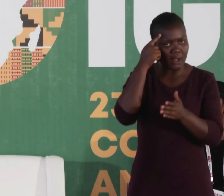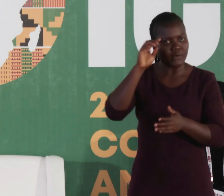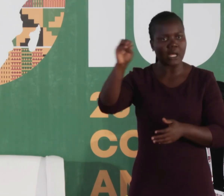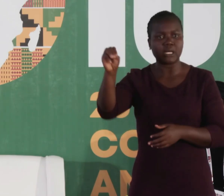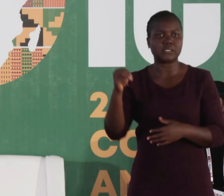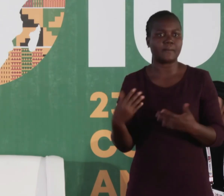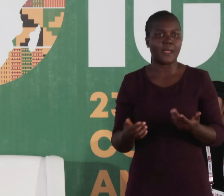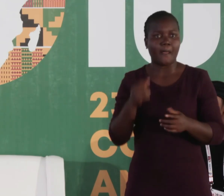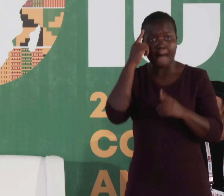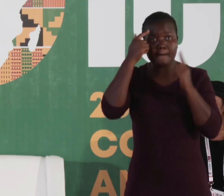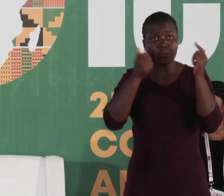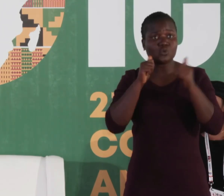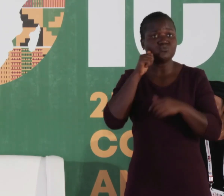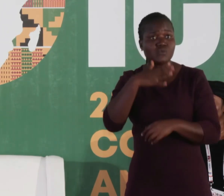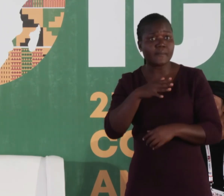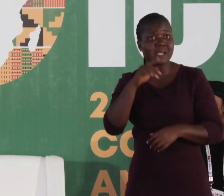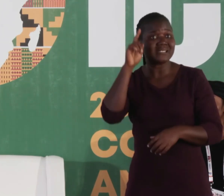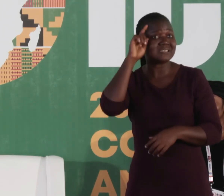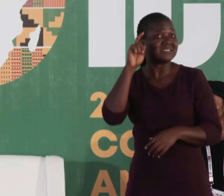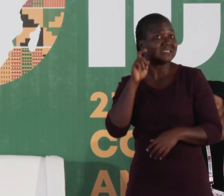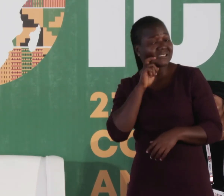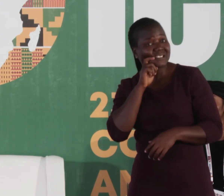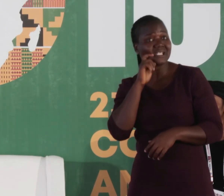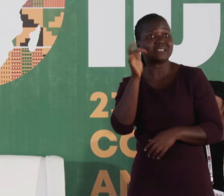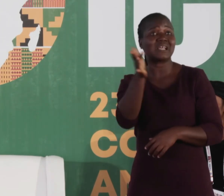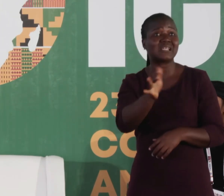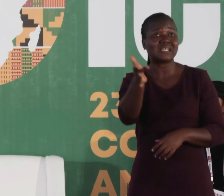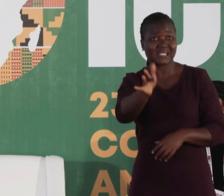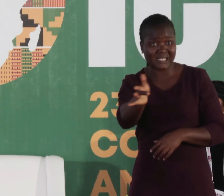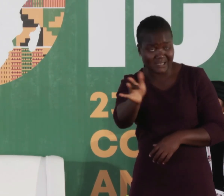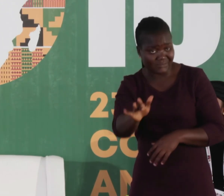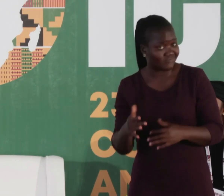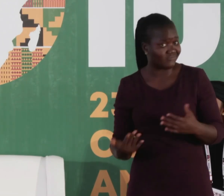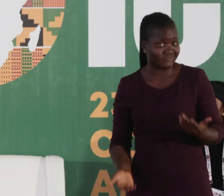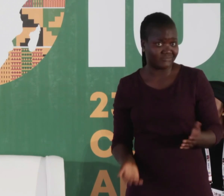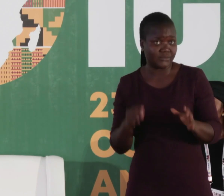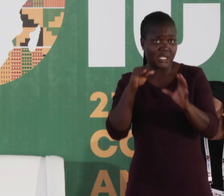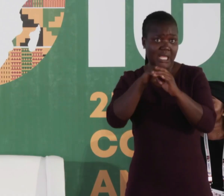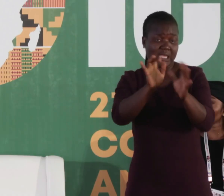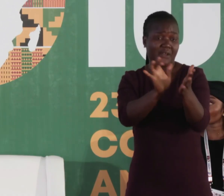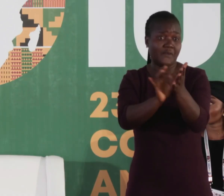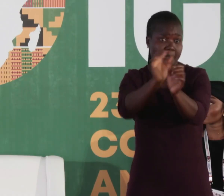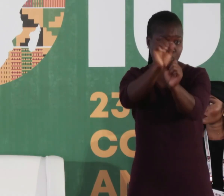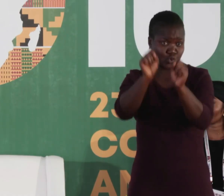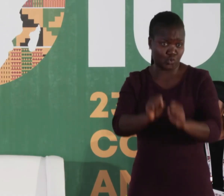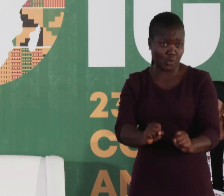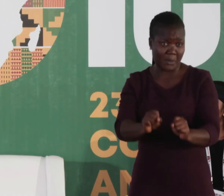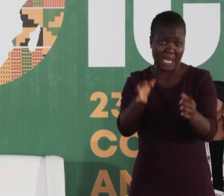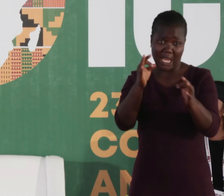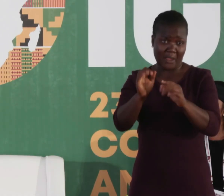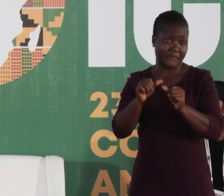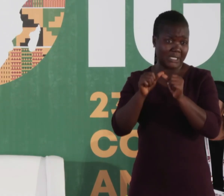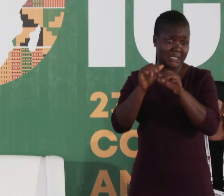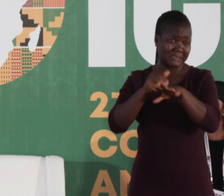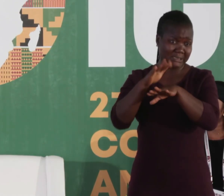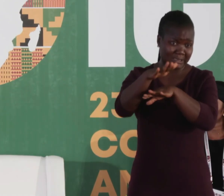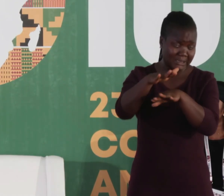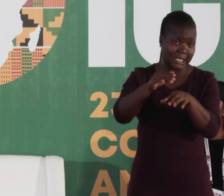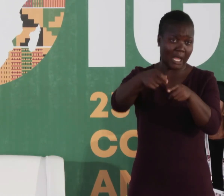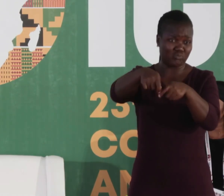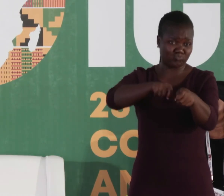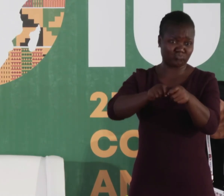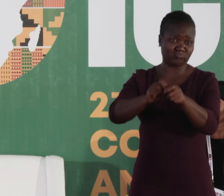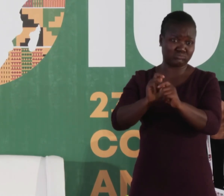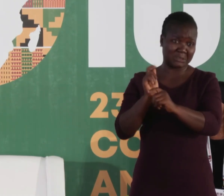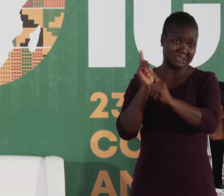because female sex workers kept refilling their PrEP at the pharmacies even when the incentives were discontinued. Even when they knew